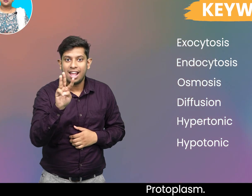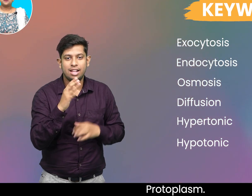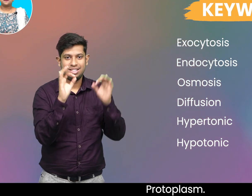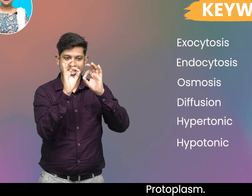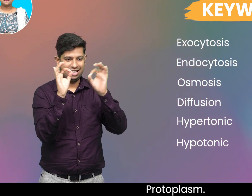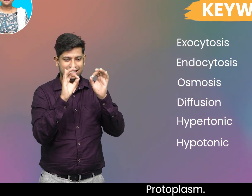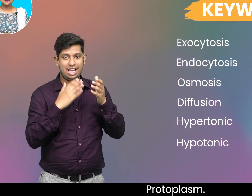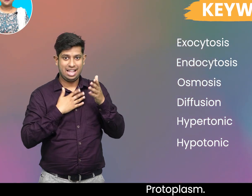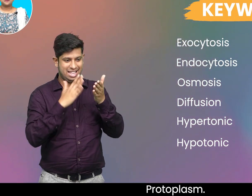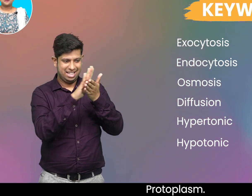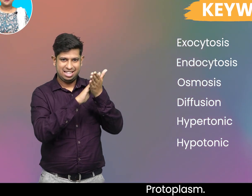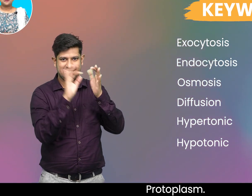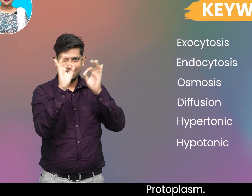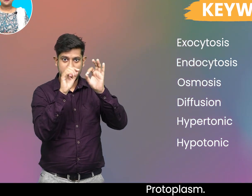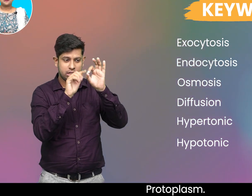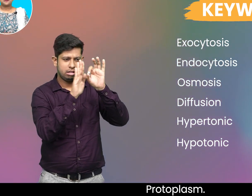protoplasm,